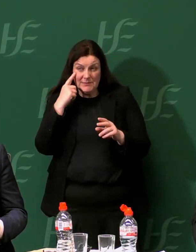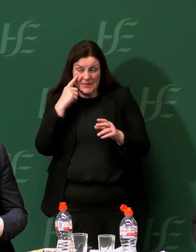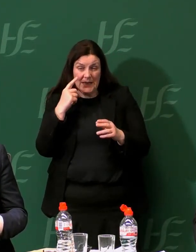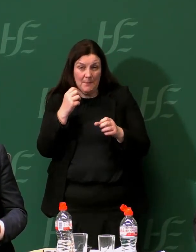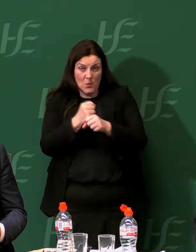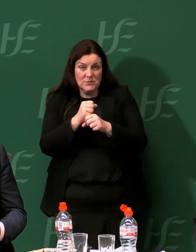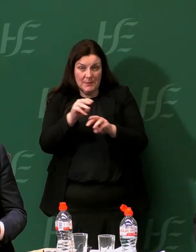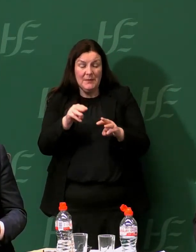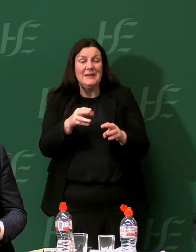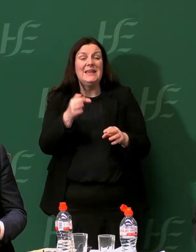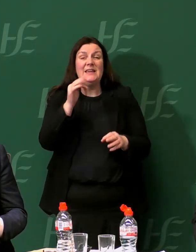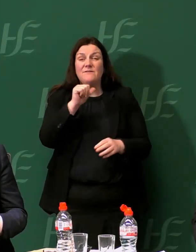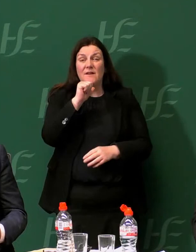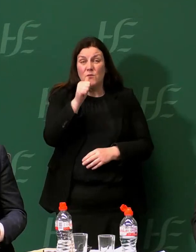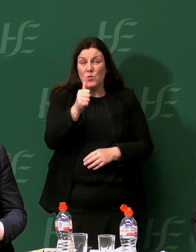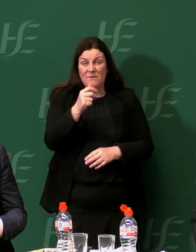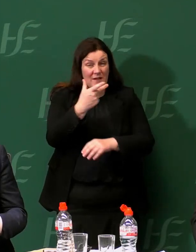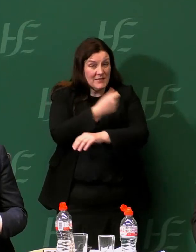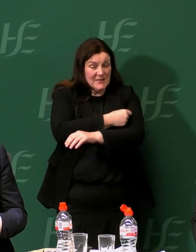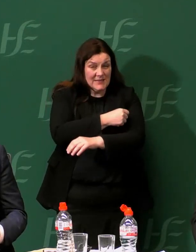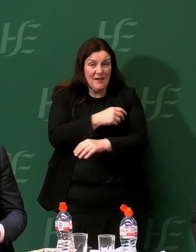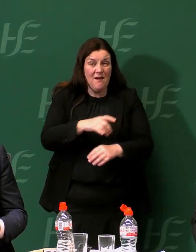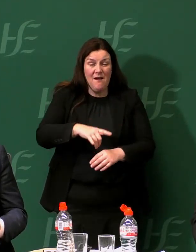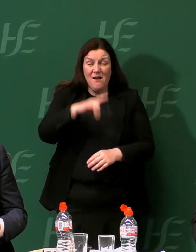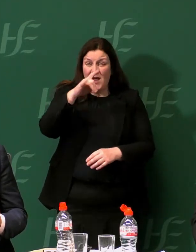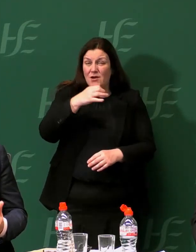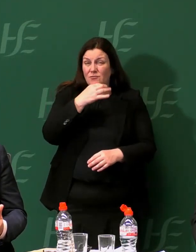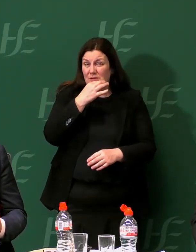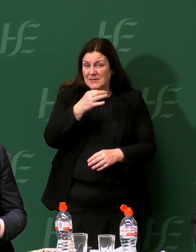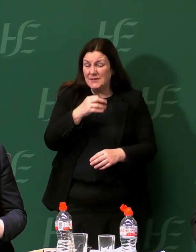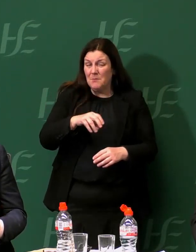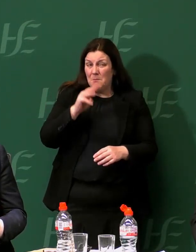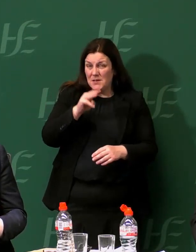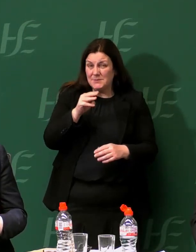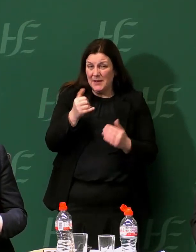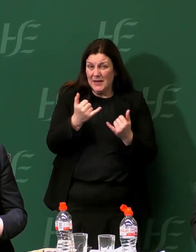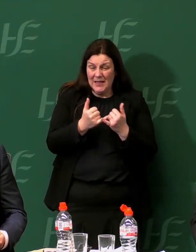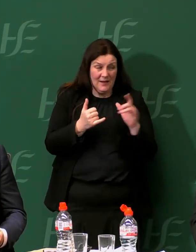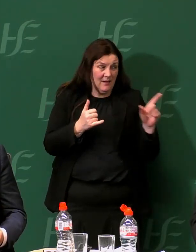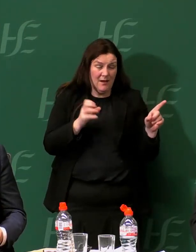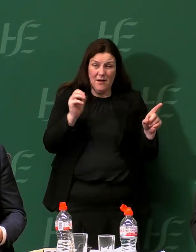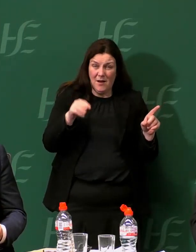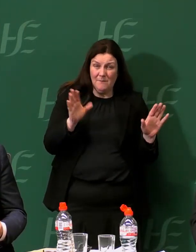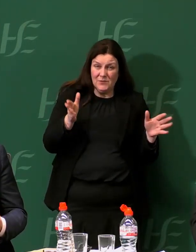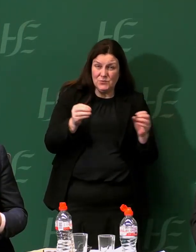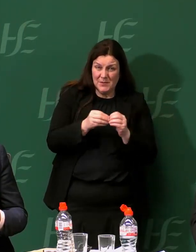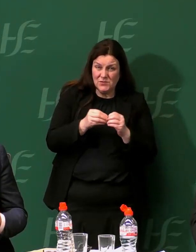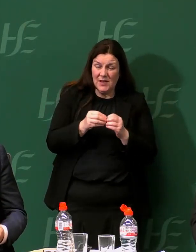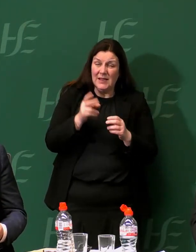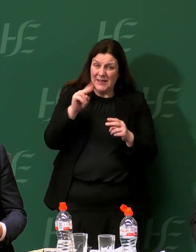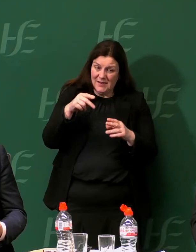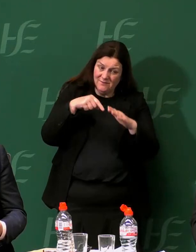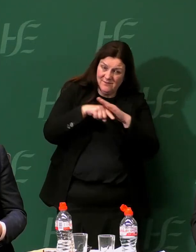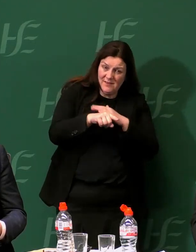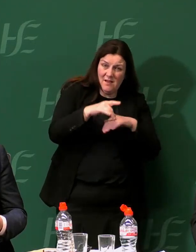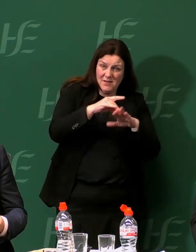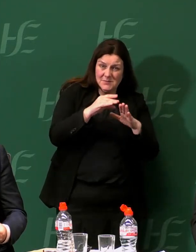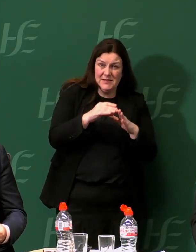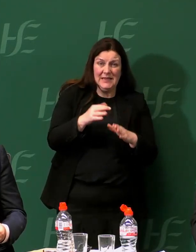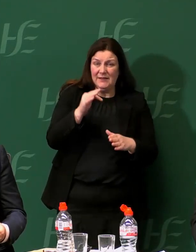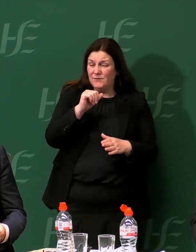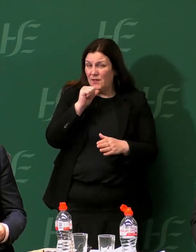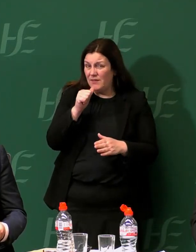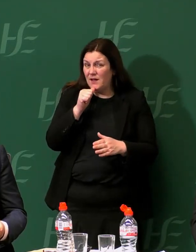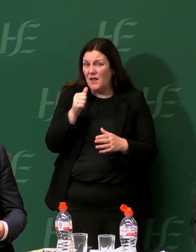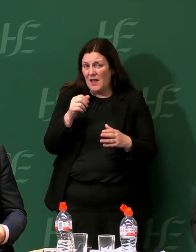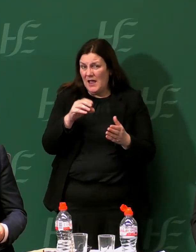remain. If you're unvaccinated, you have a much higher potential, as Colin has outlined it, to end up in hospital. And if you're unvaccinated, you have an extremely